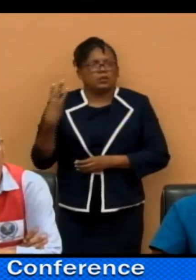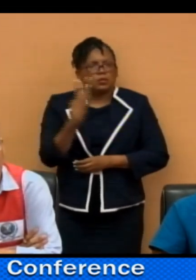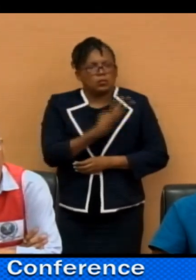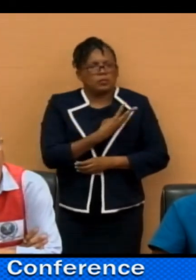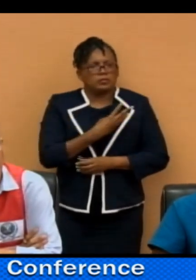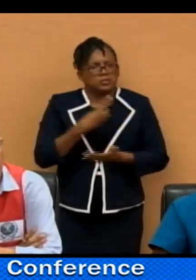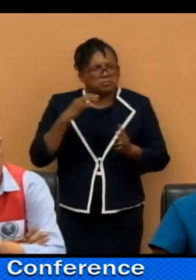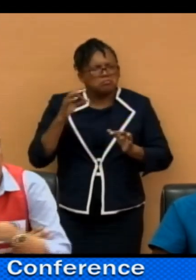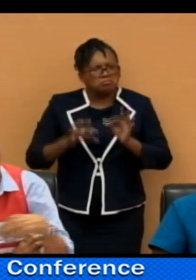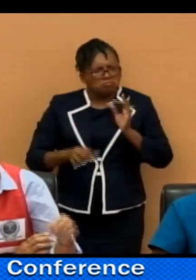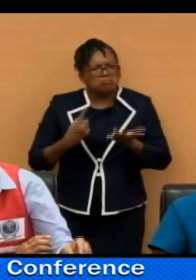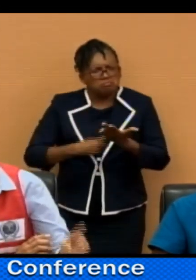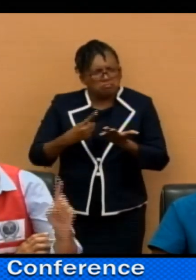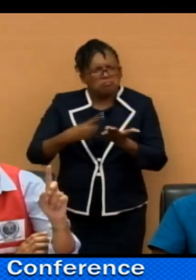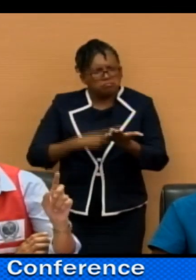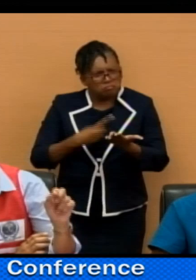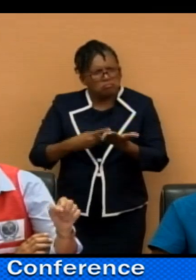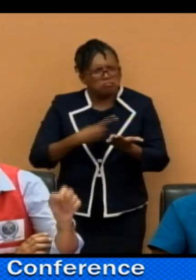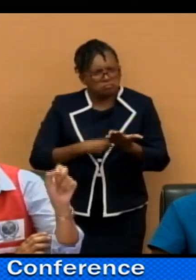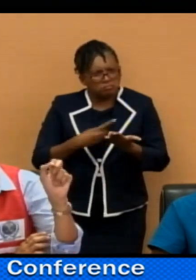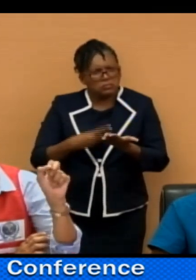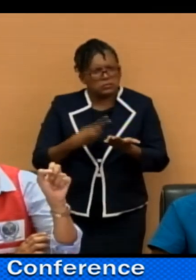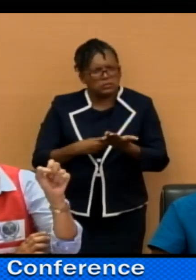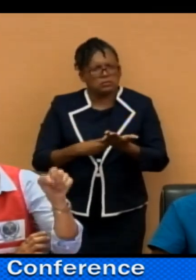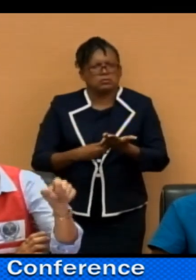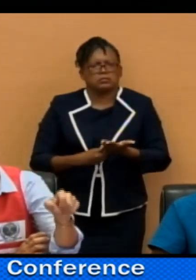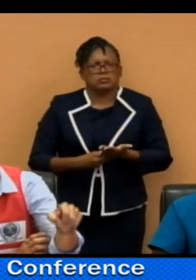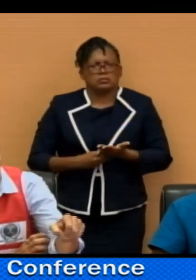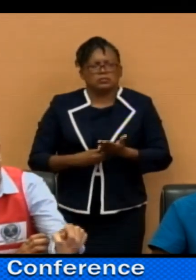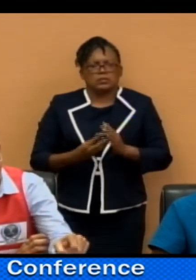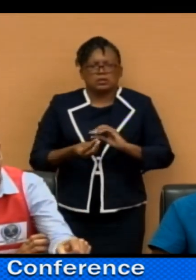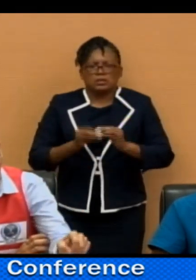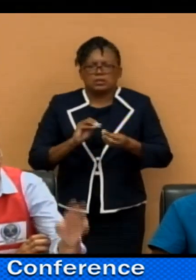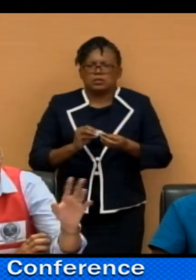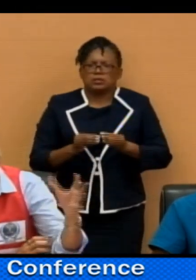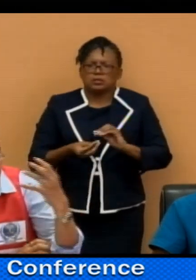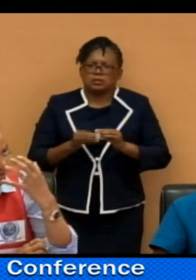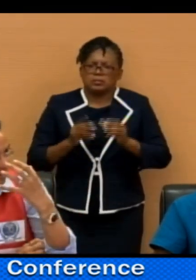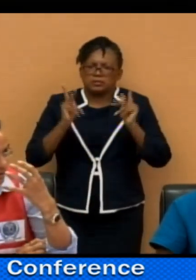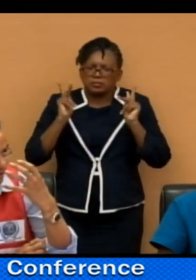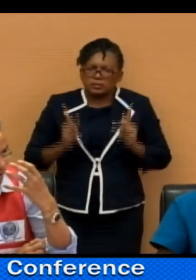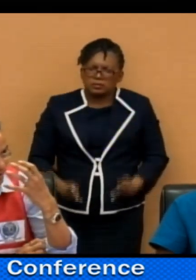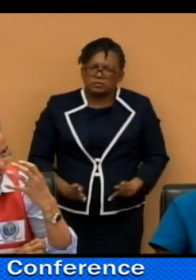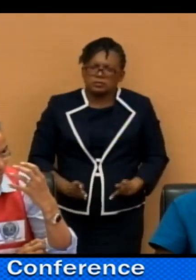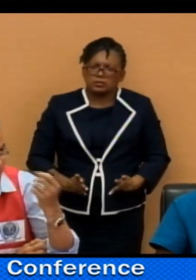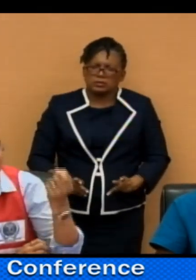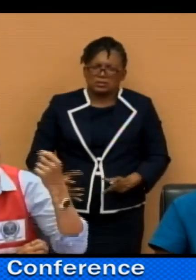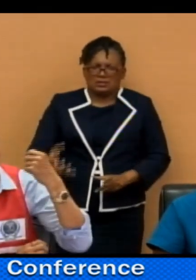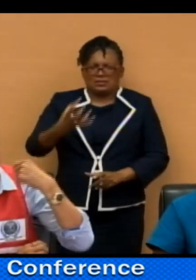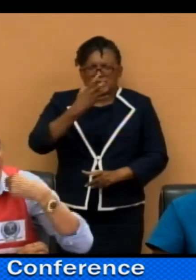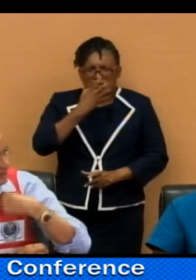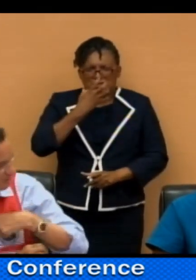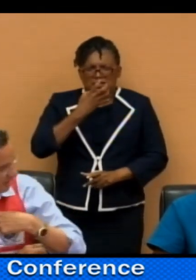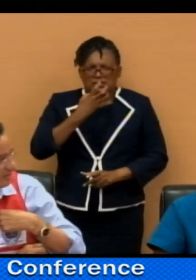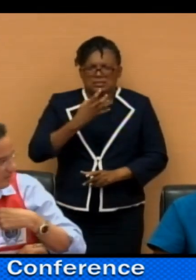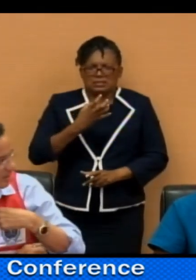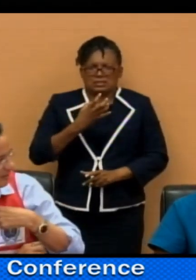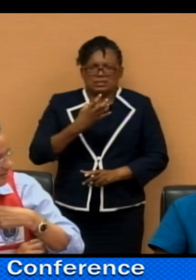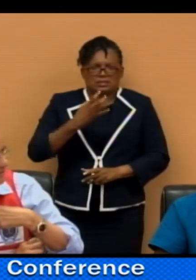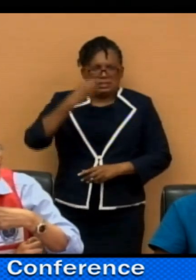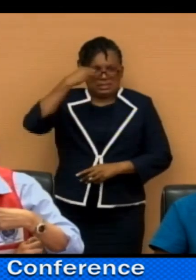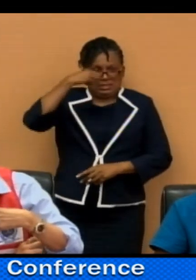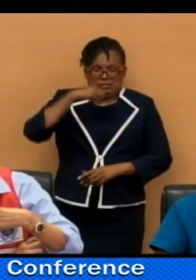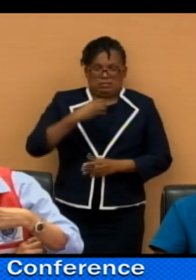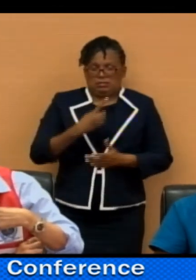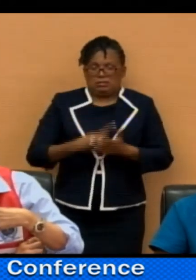that discussion with respect to the number of people who can actually use ventilators. Not like the oxygen mask. The person has to be